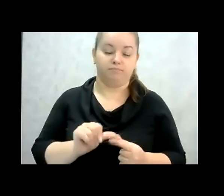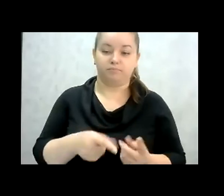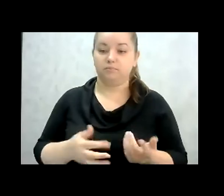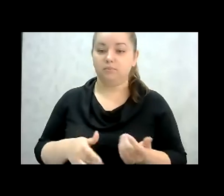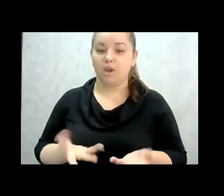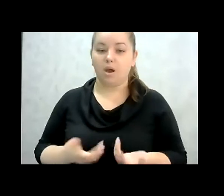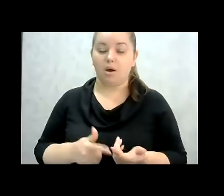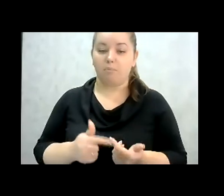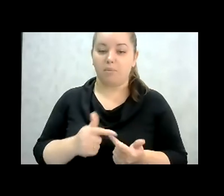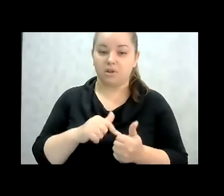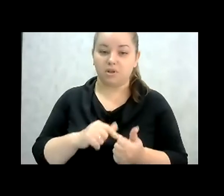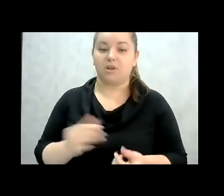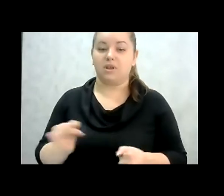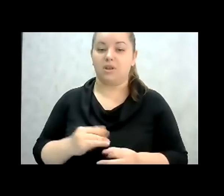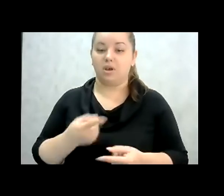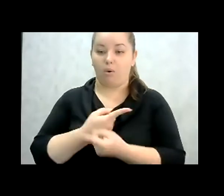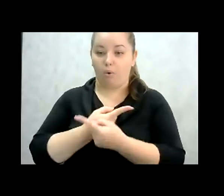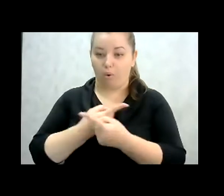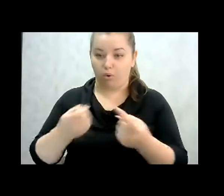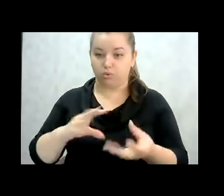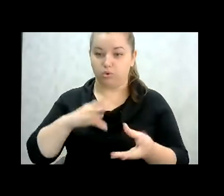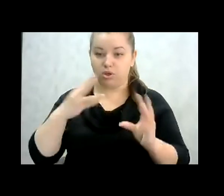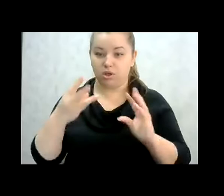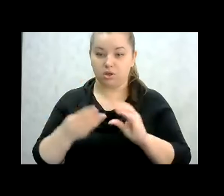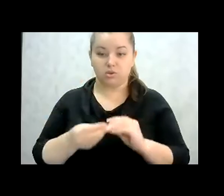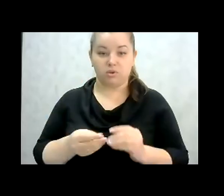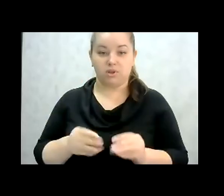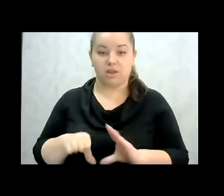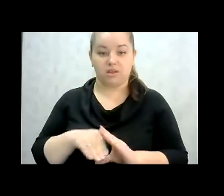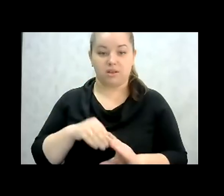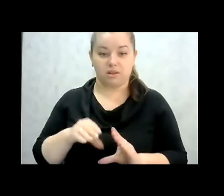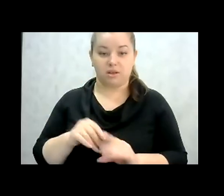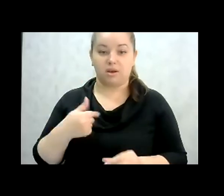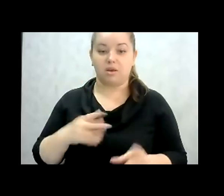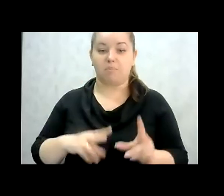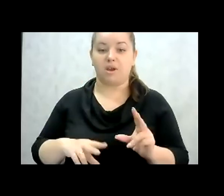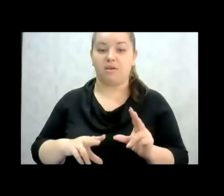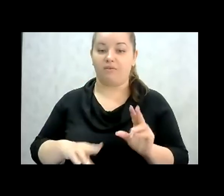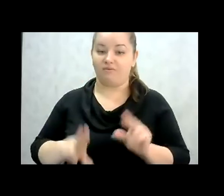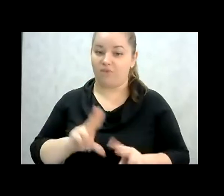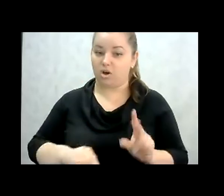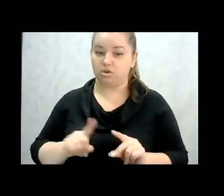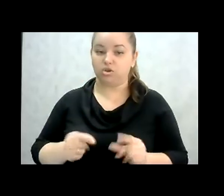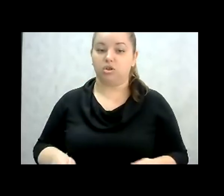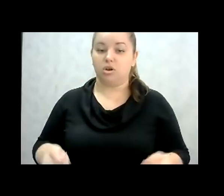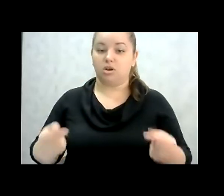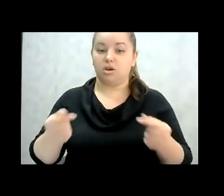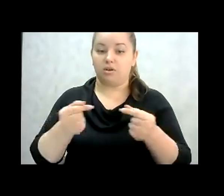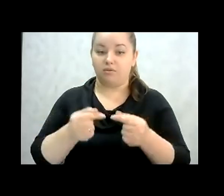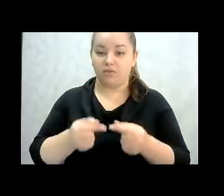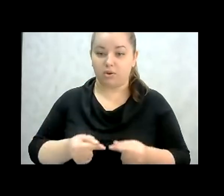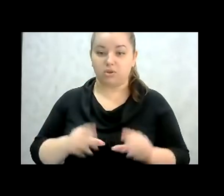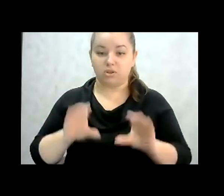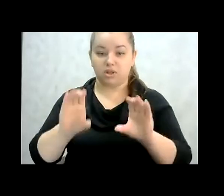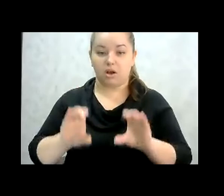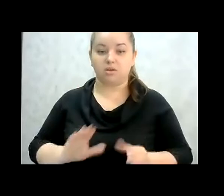legal provisions in this regard should be clear in order to facilitate the transparency and overall credibility